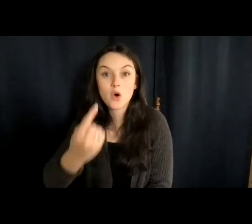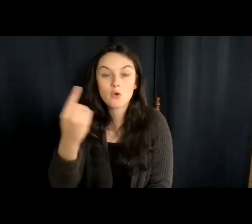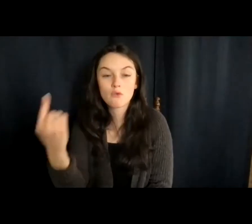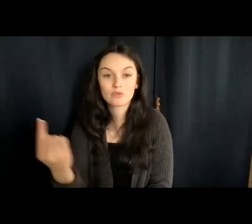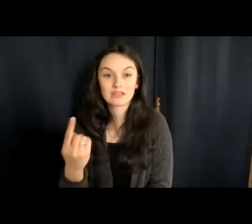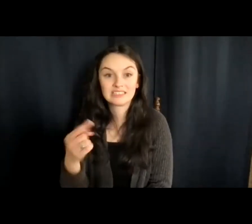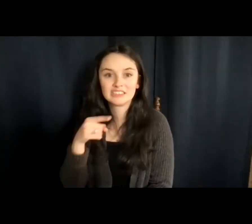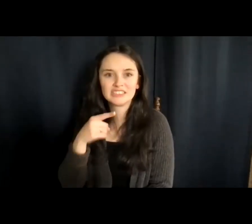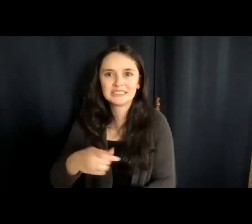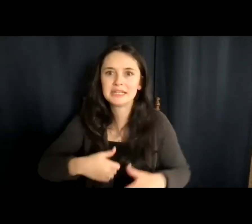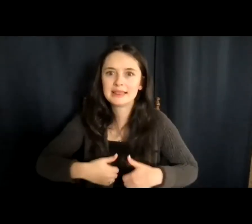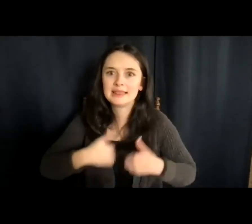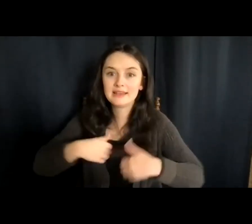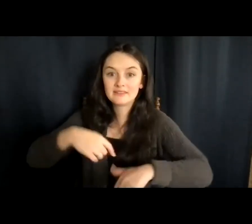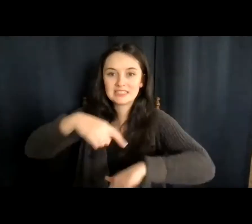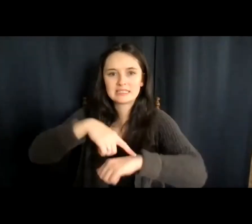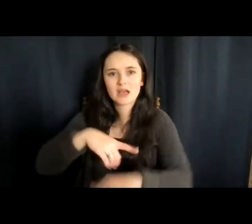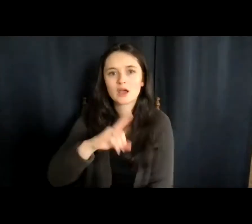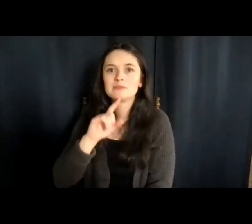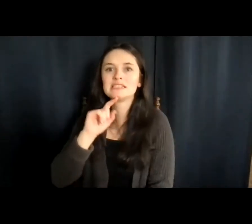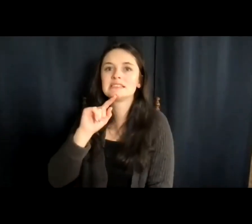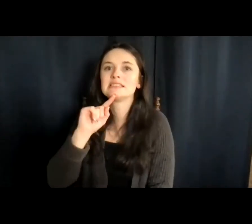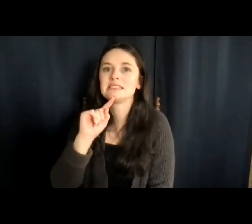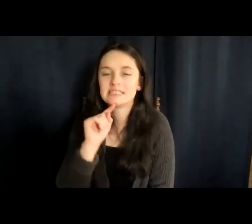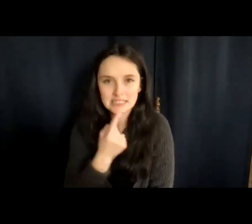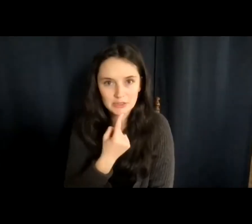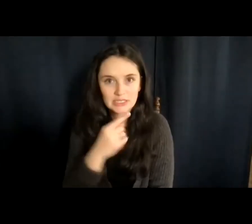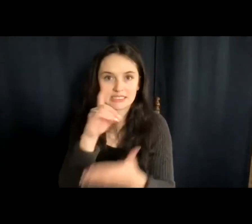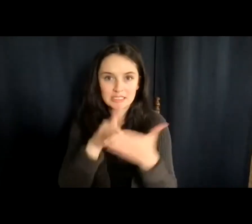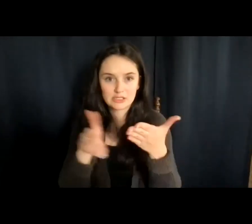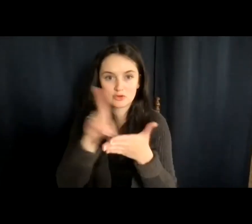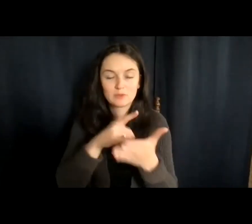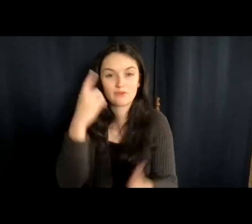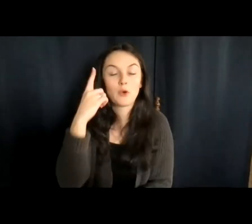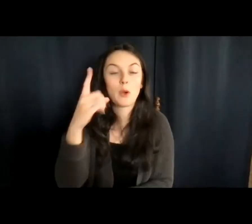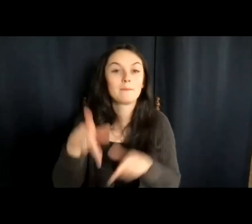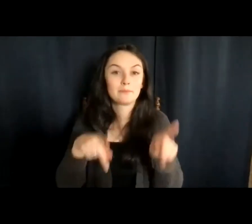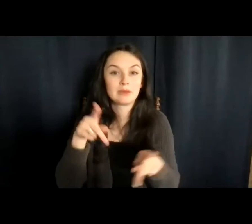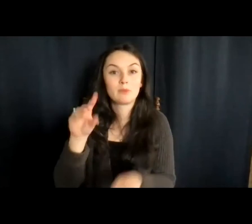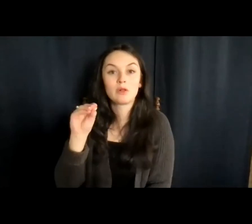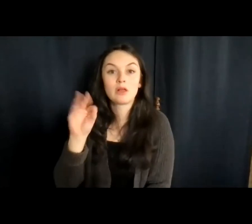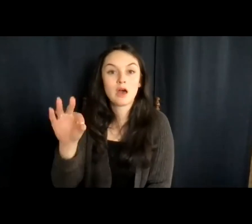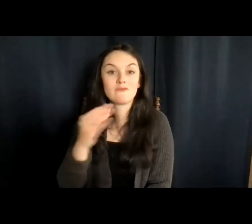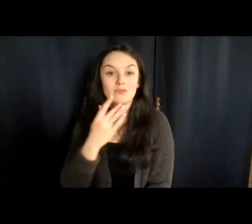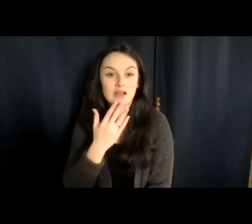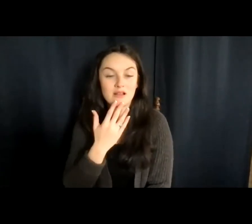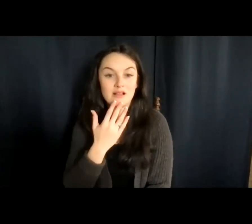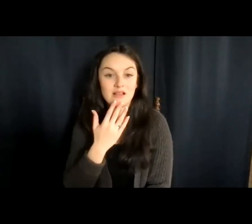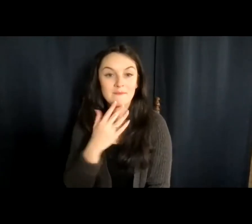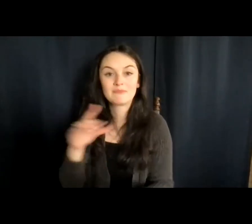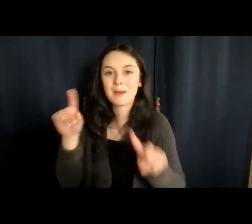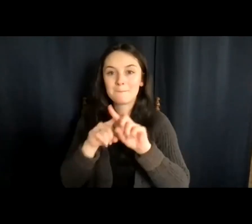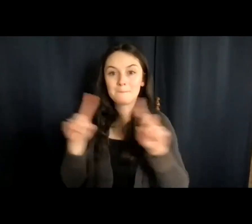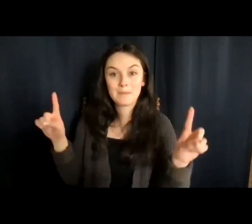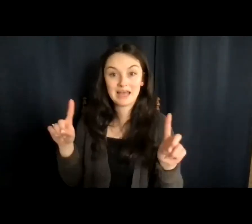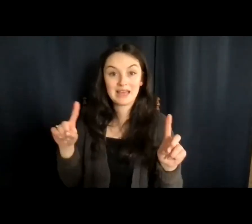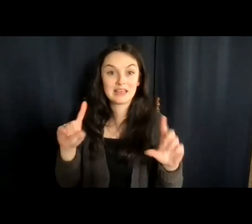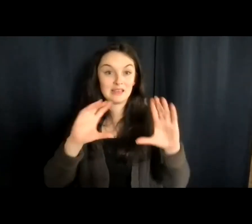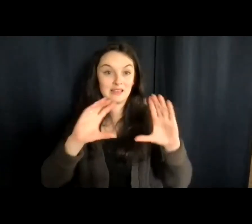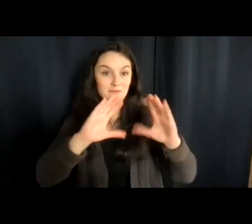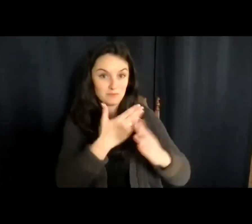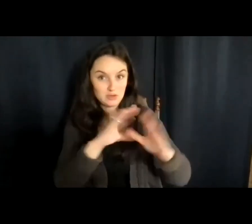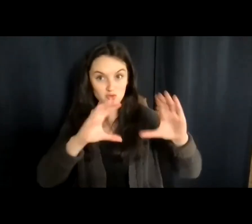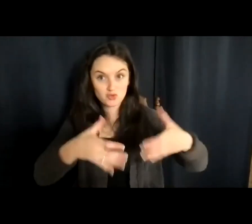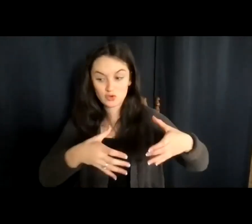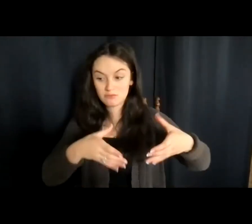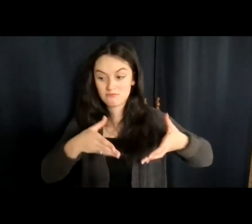serious discrimination for colored people. But Melba's fans wouldn't let her quit. By the 1950s,